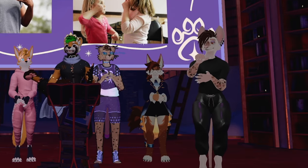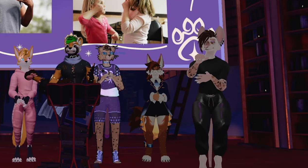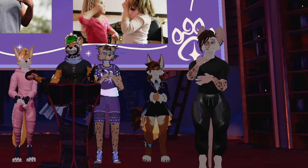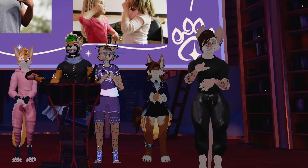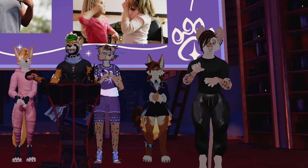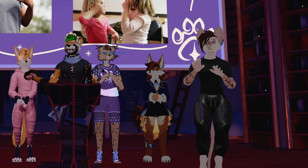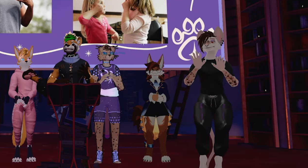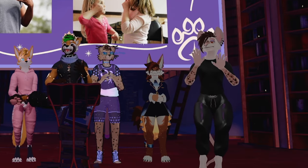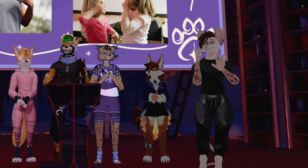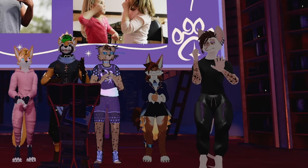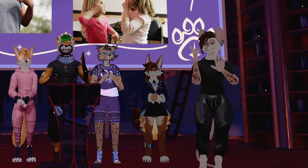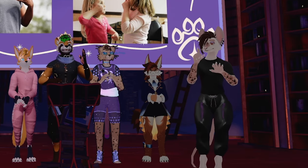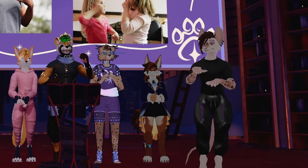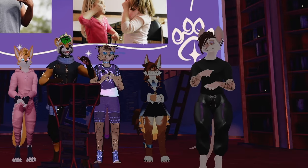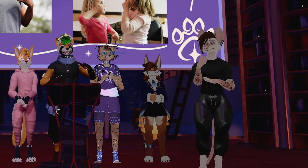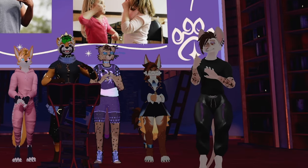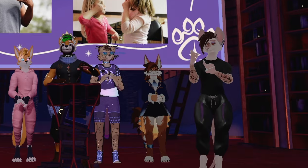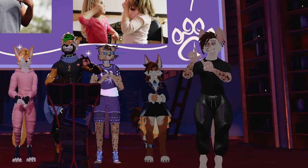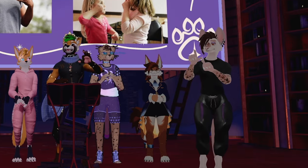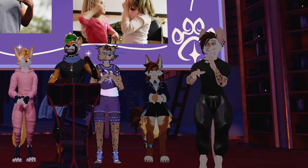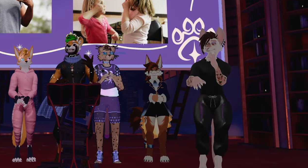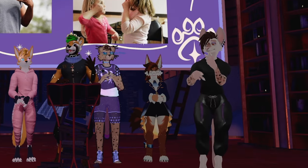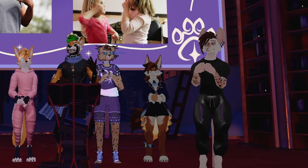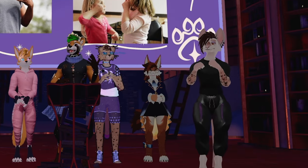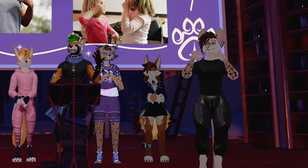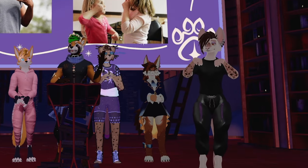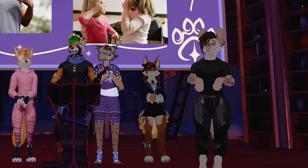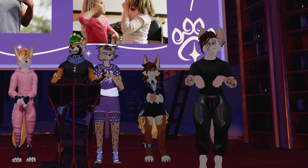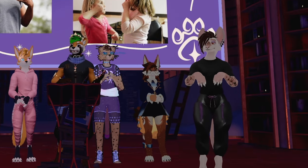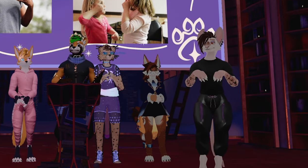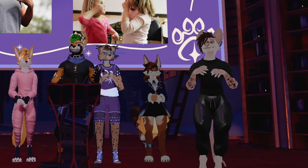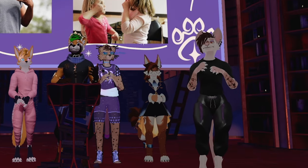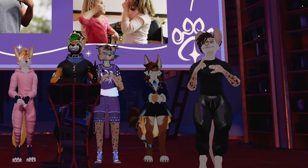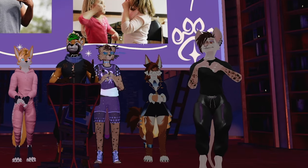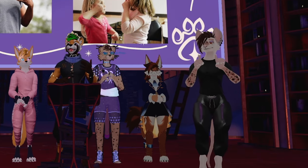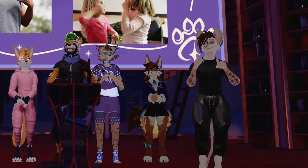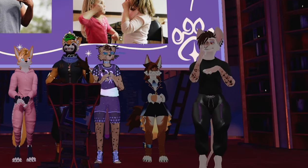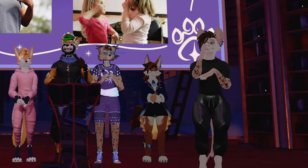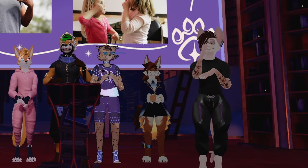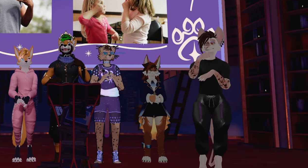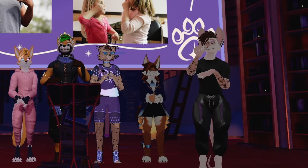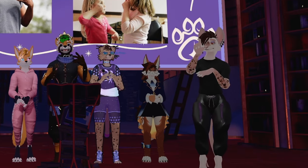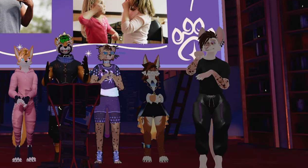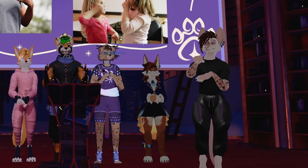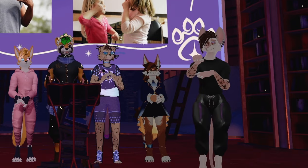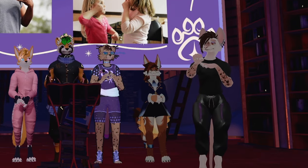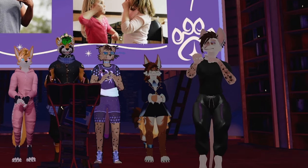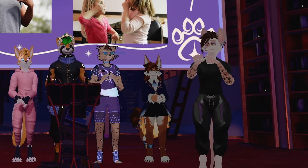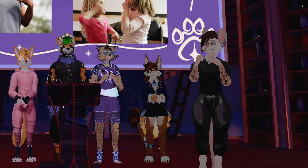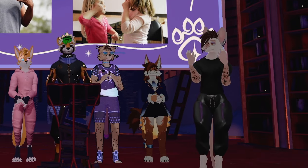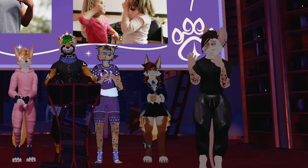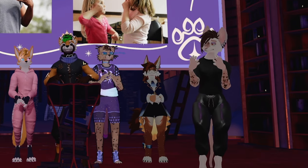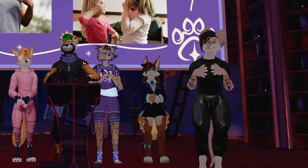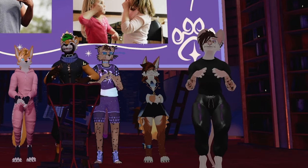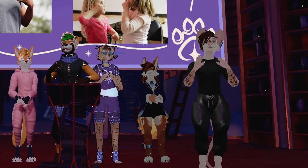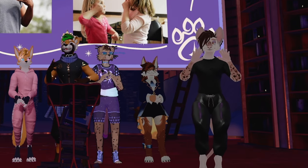as well to make other ones, but coda is child of deaf adult, and that is a hearing person